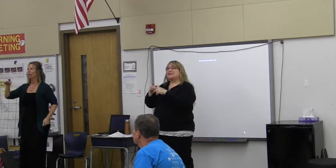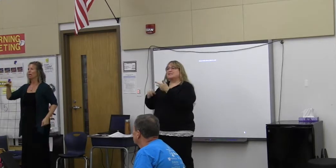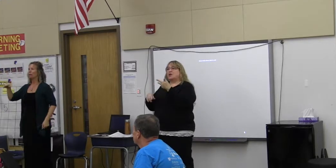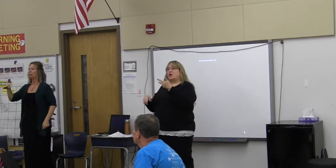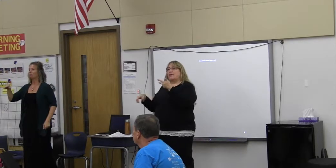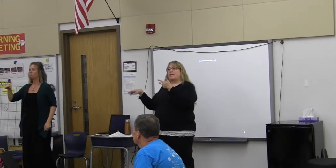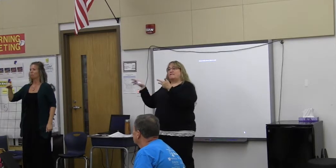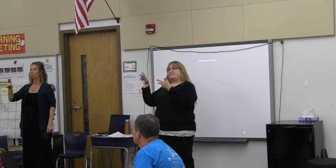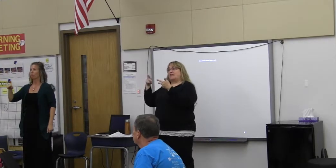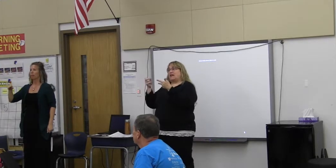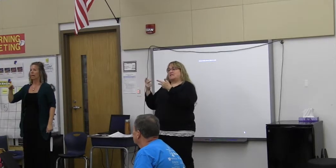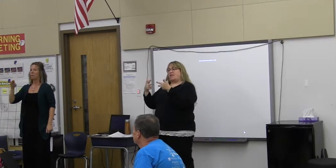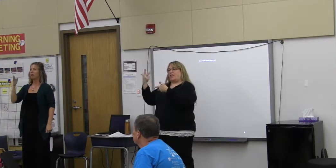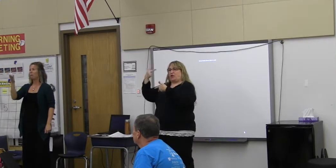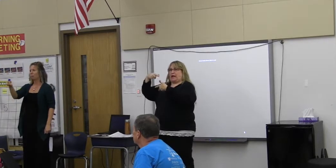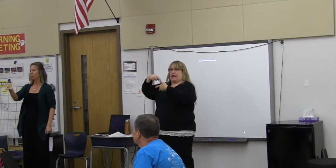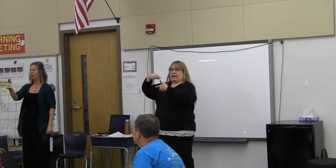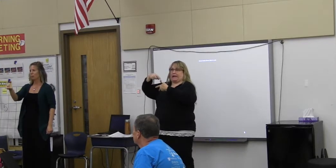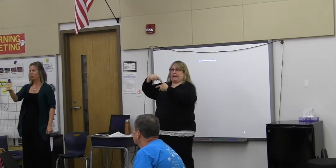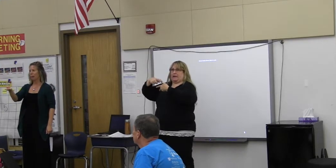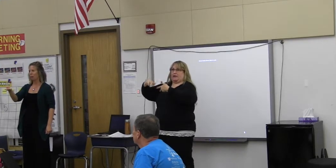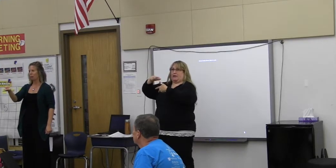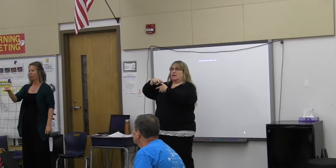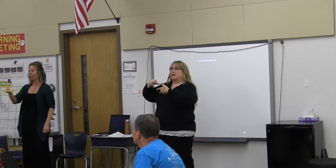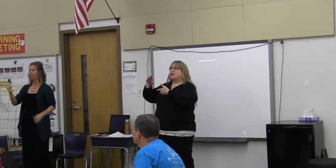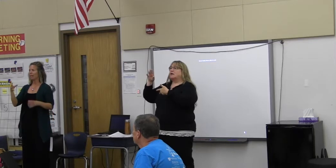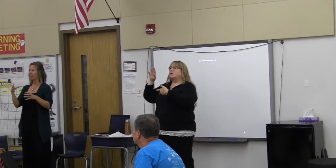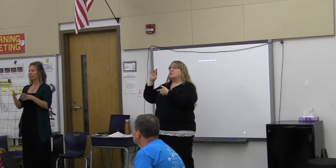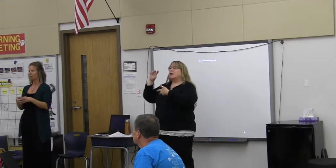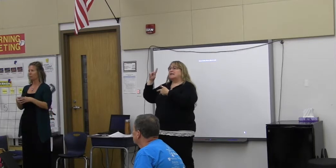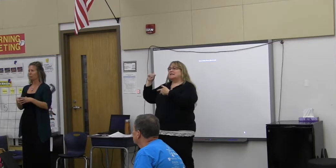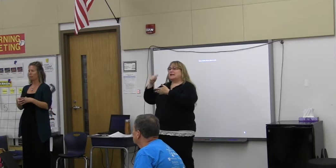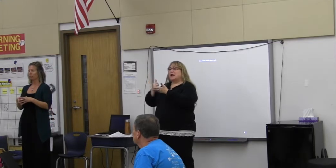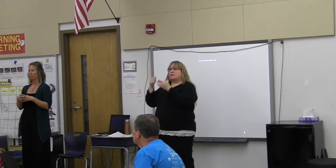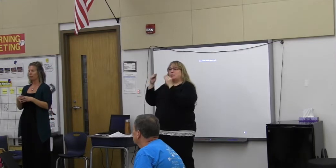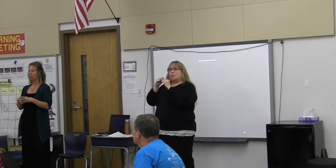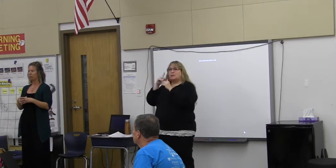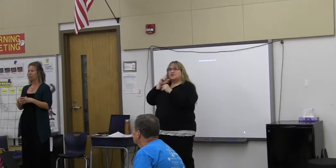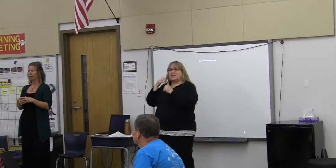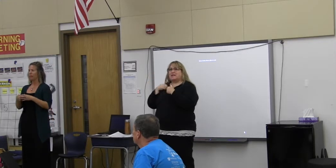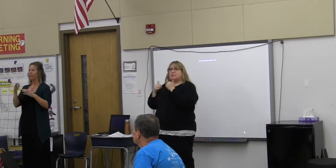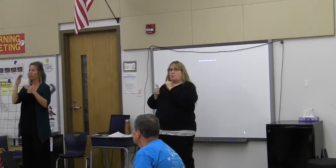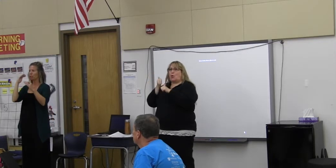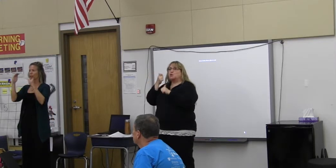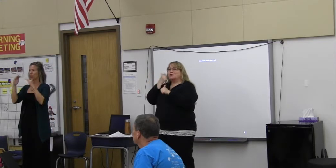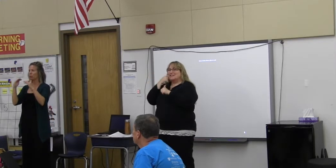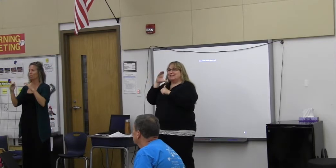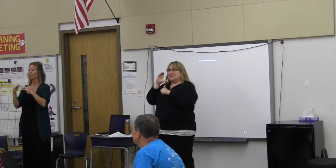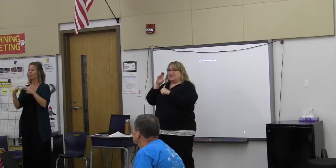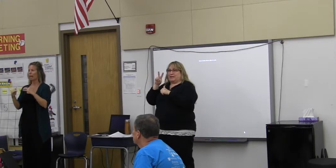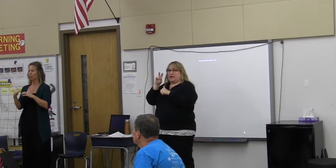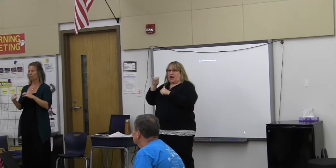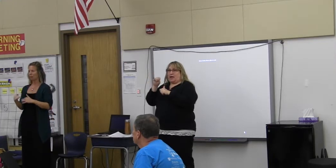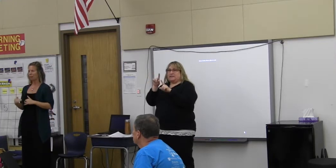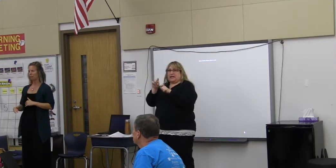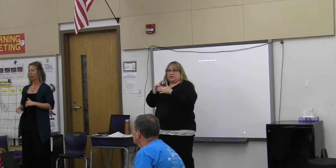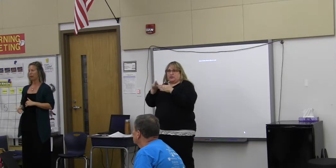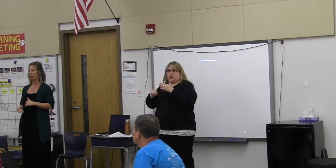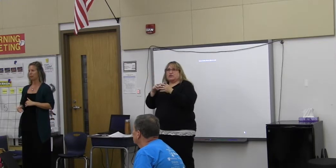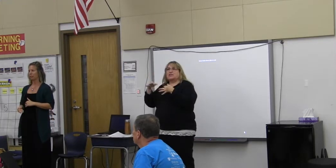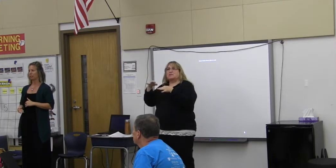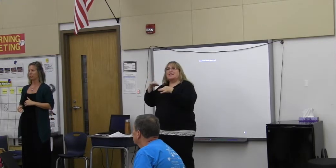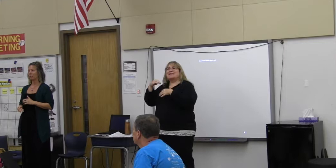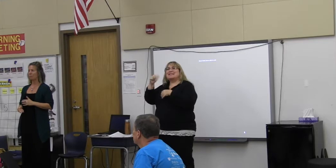So, but Brenda will be able to help you a lot. She has his most recent CVI, and she'll be able to explain how those 10